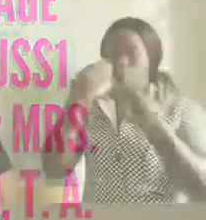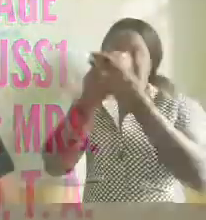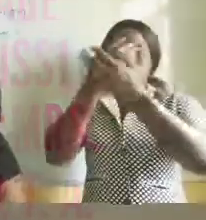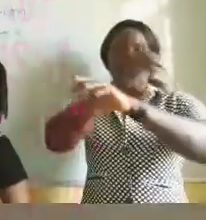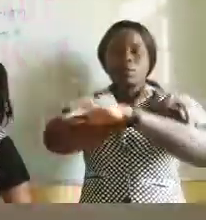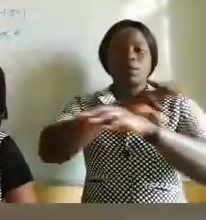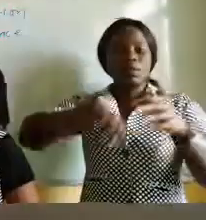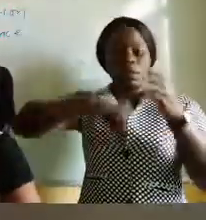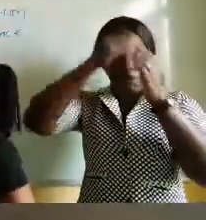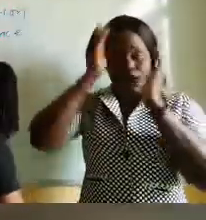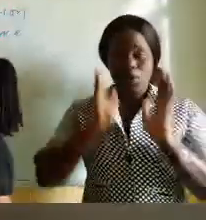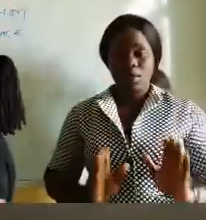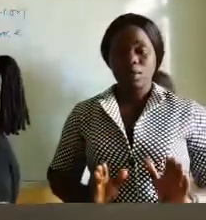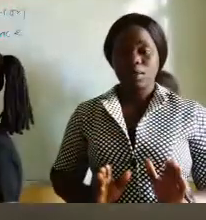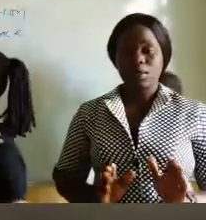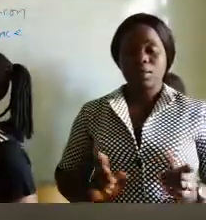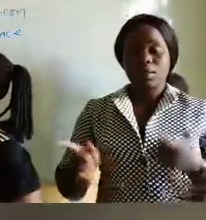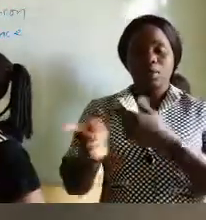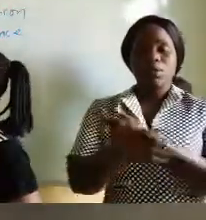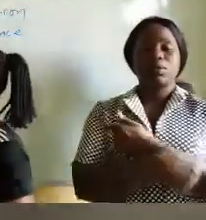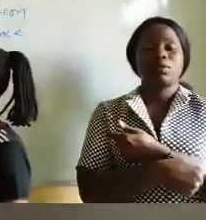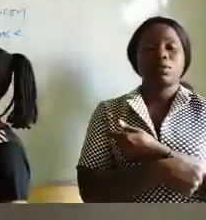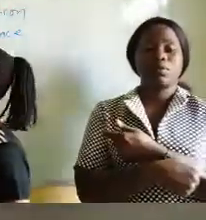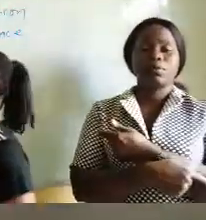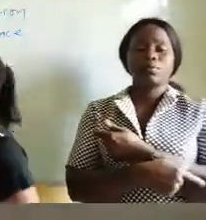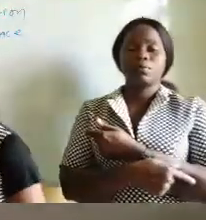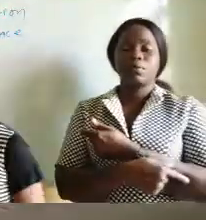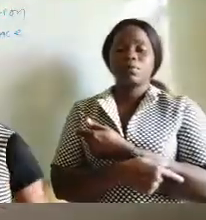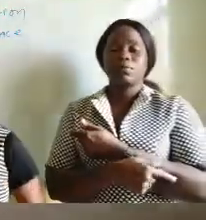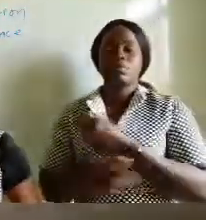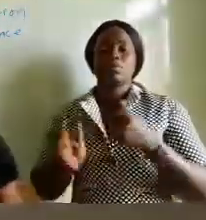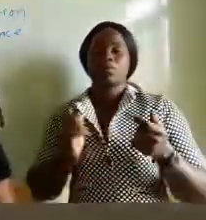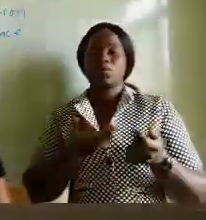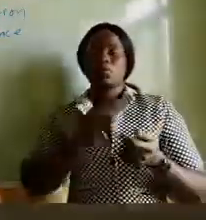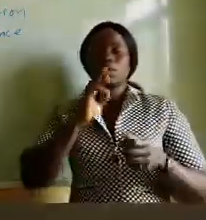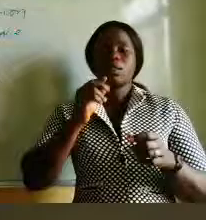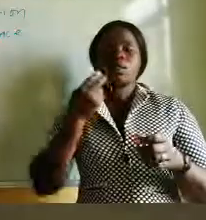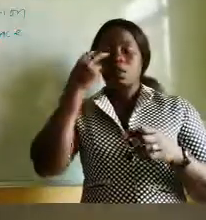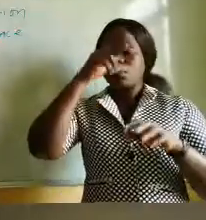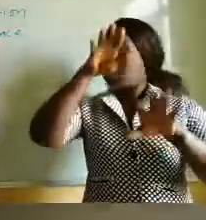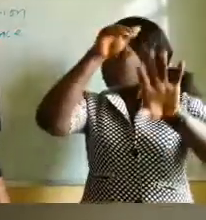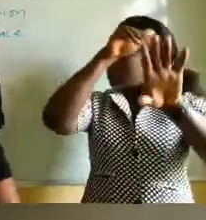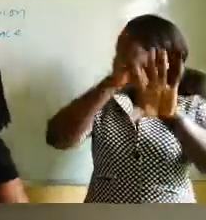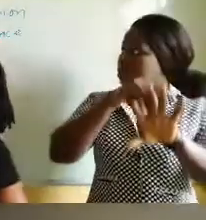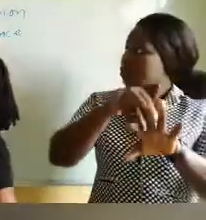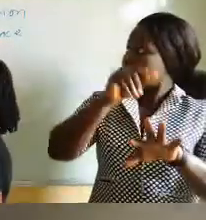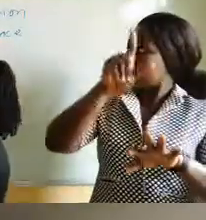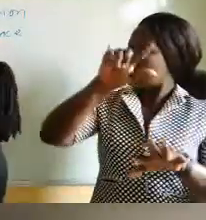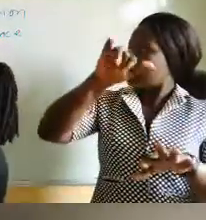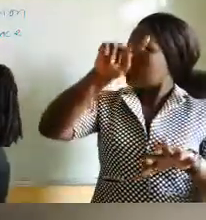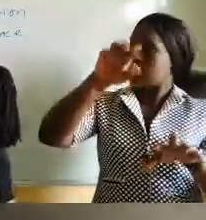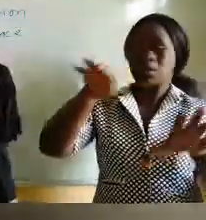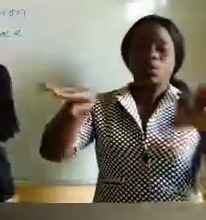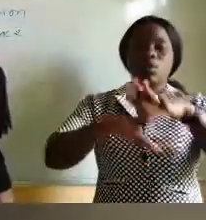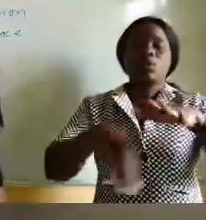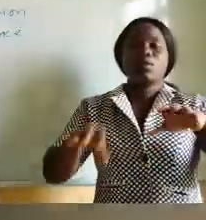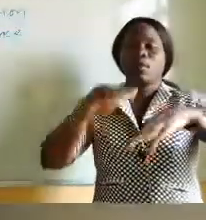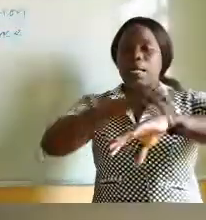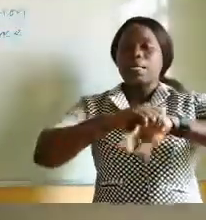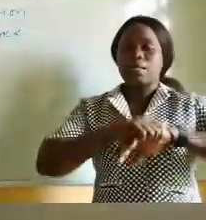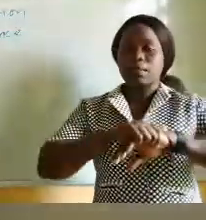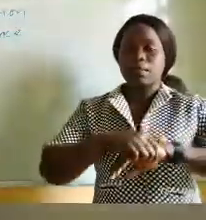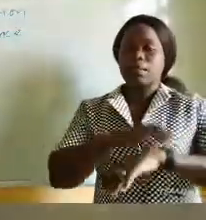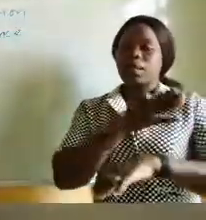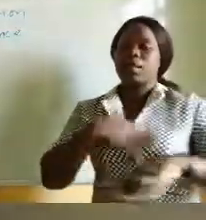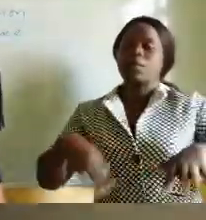Good day, students. Today we are looking at literature under English language literature, and